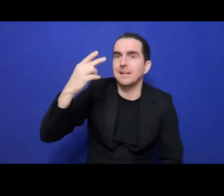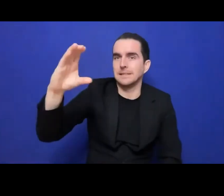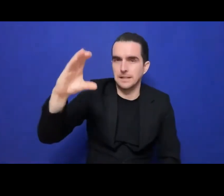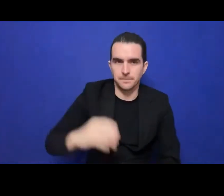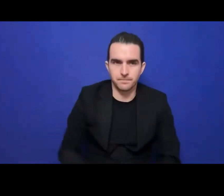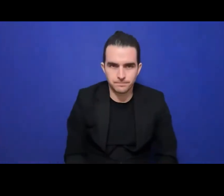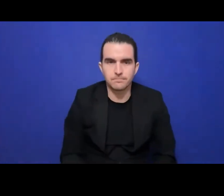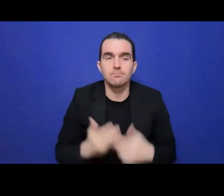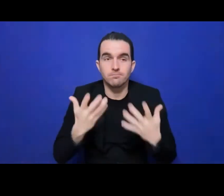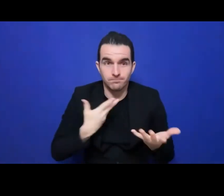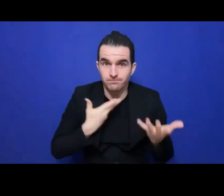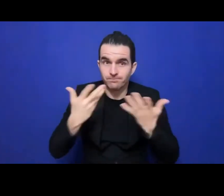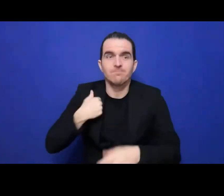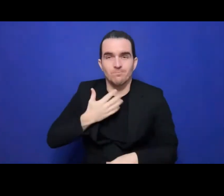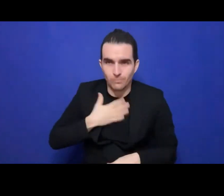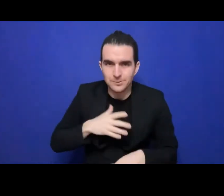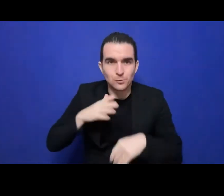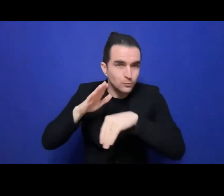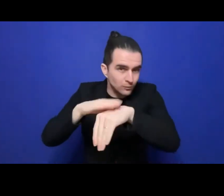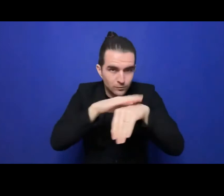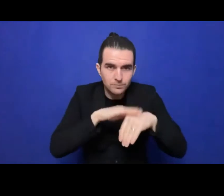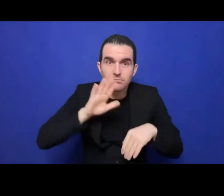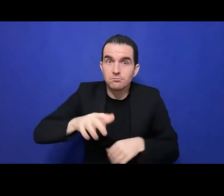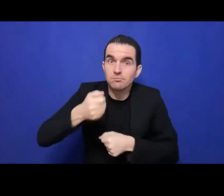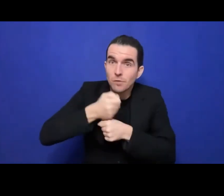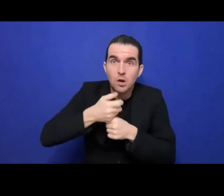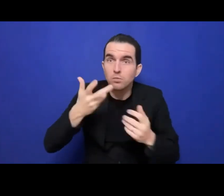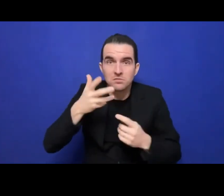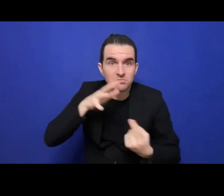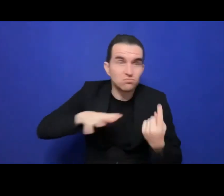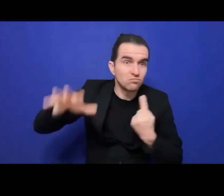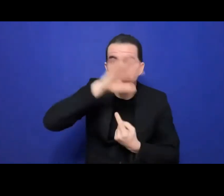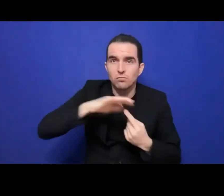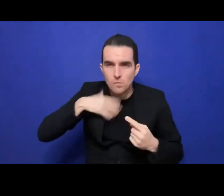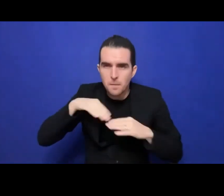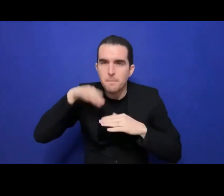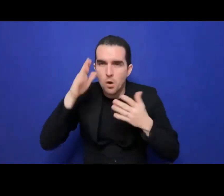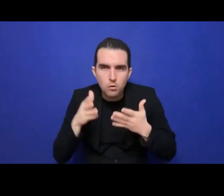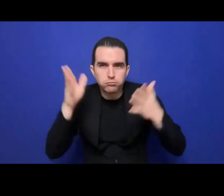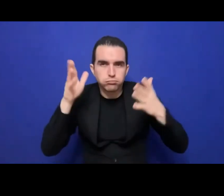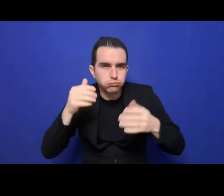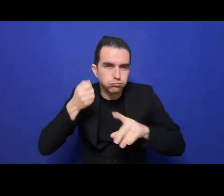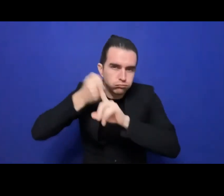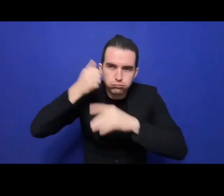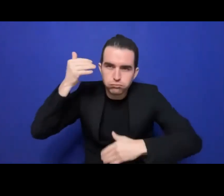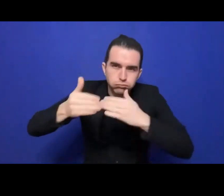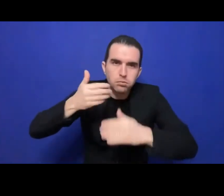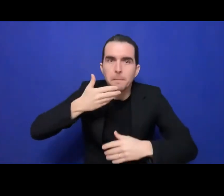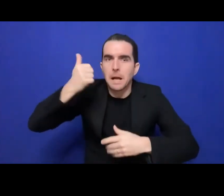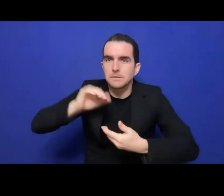at national and global levels. This year saw the release of a handbook on